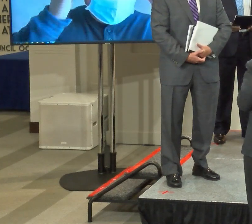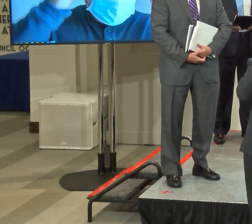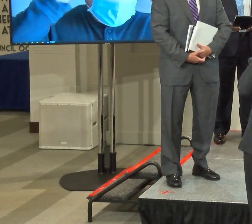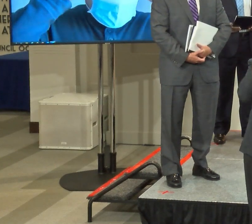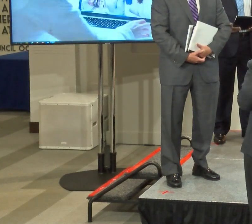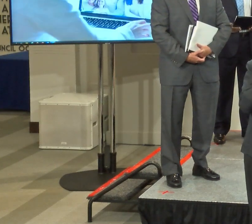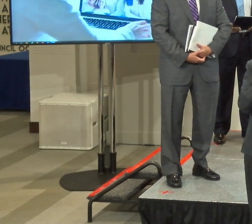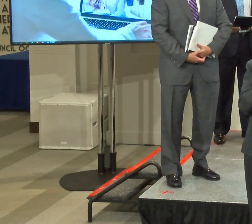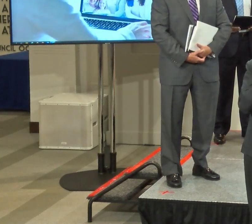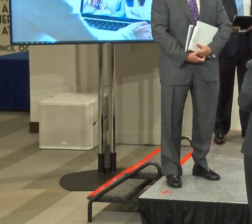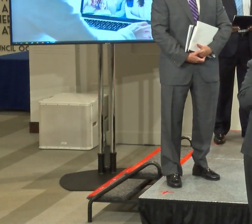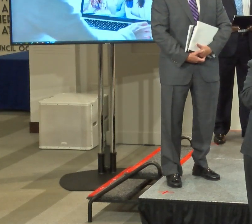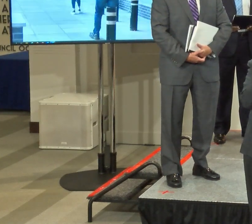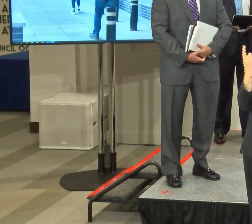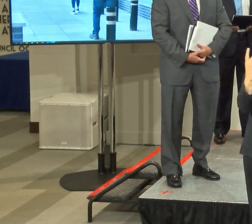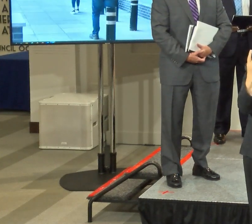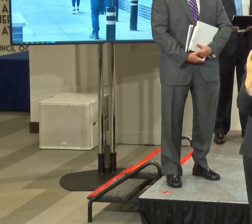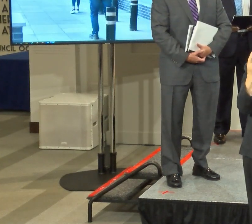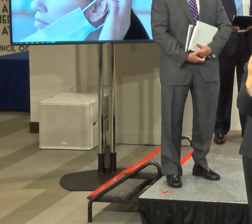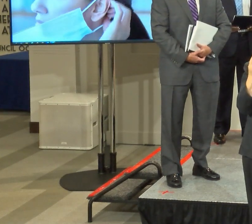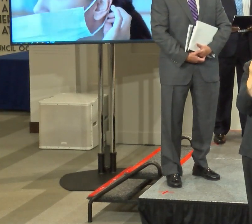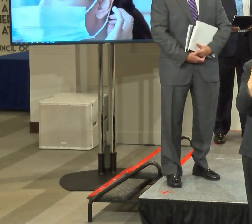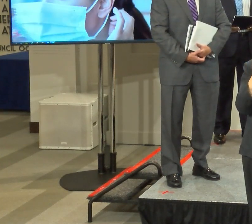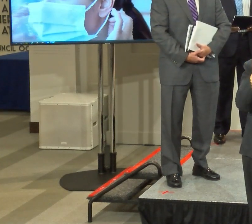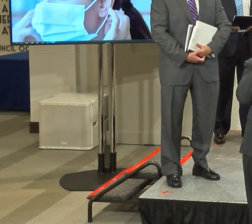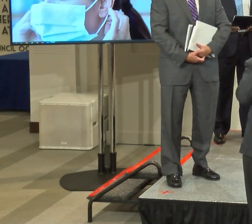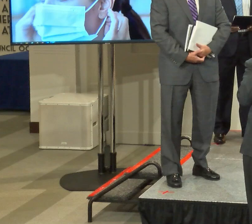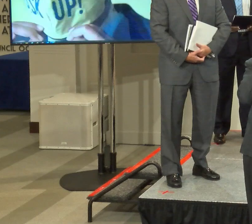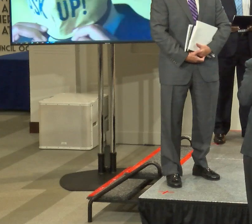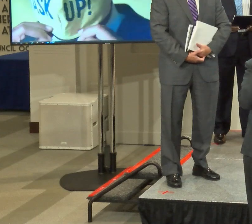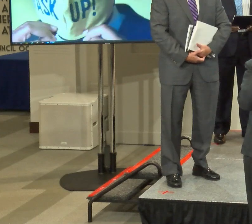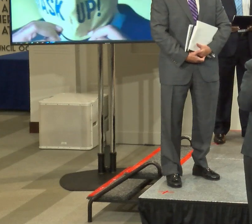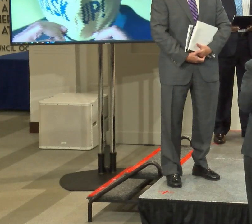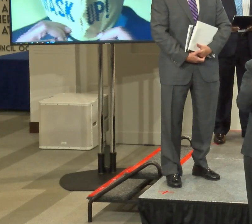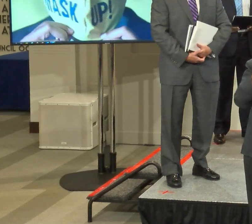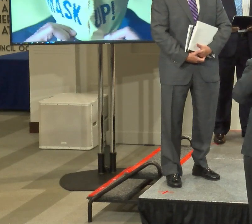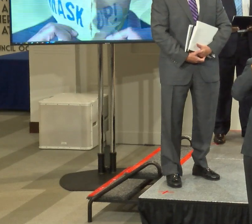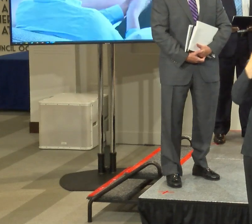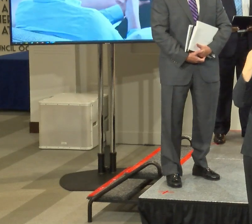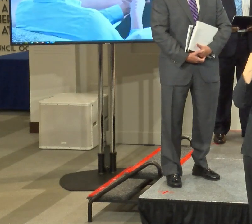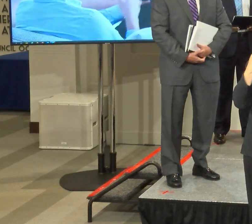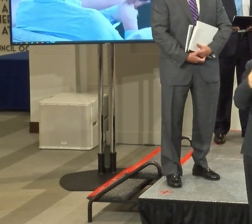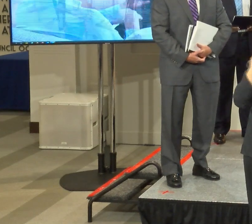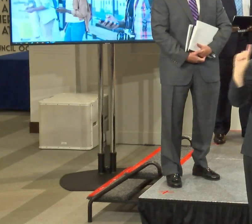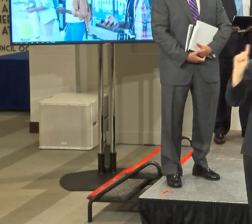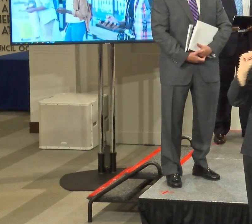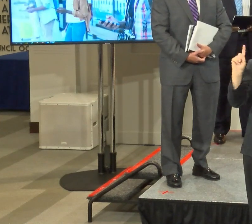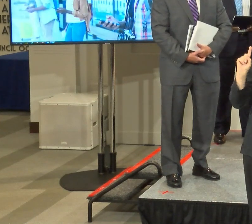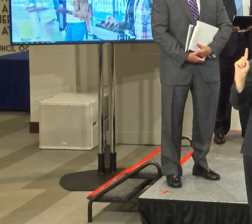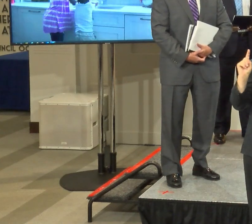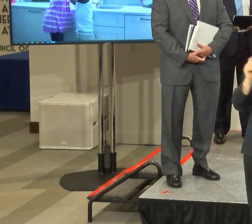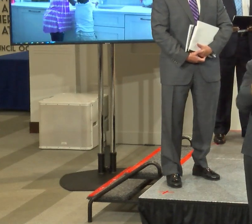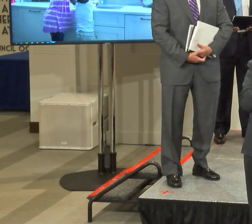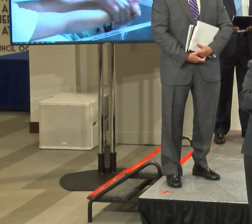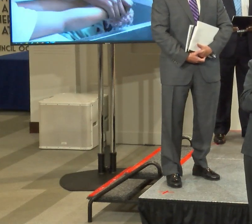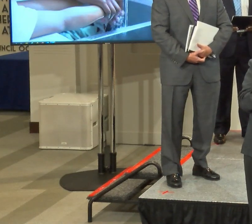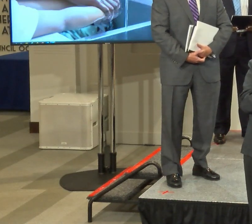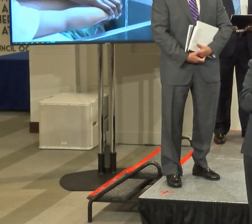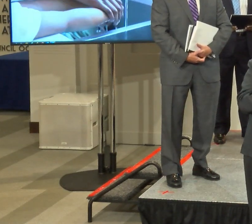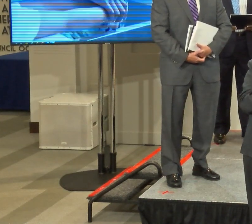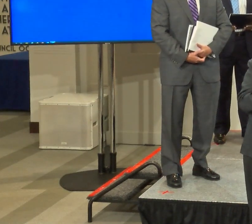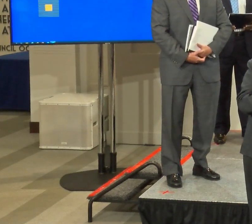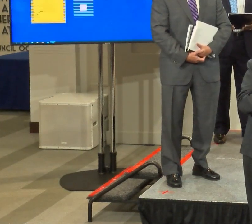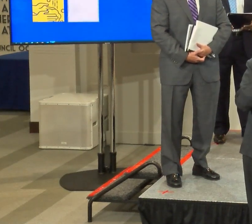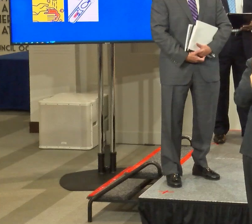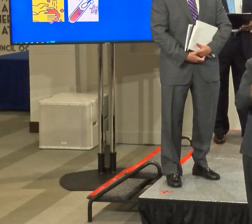Remember, every time helps, every day counts. Mask up, social distance, wash your hands,